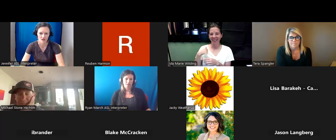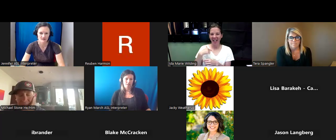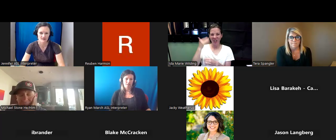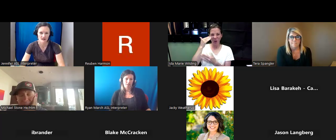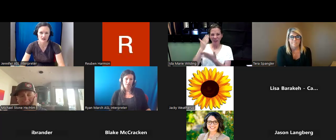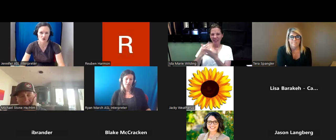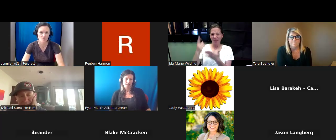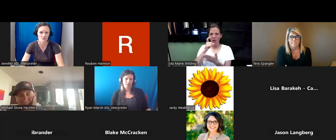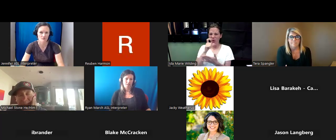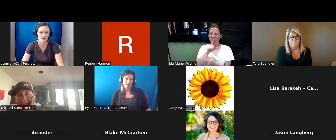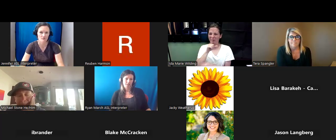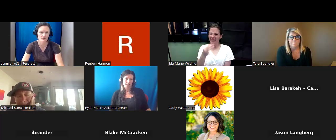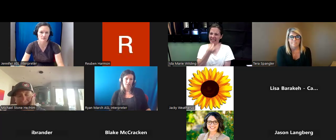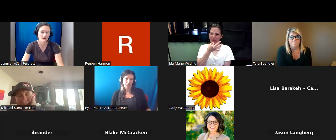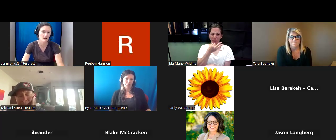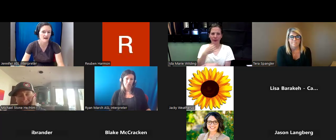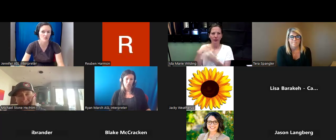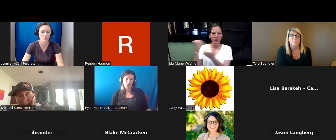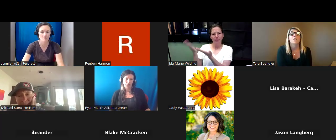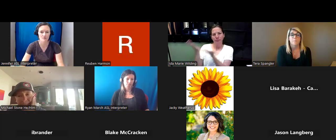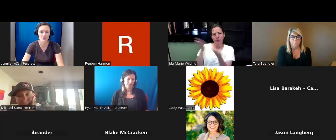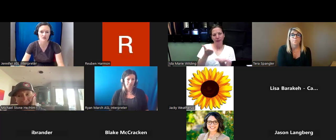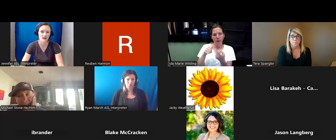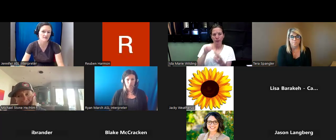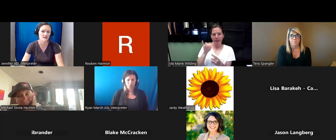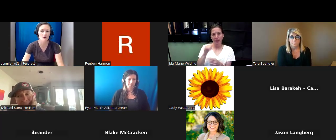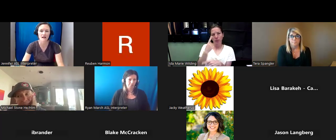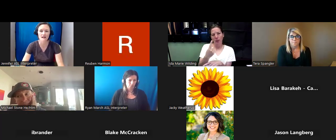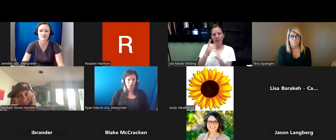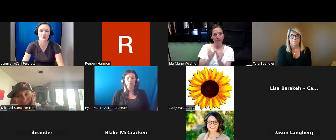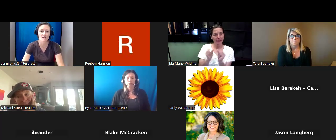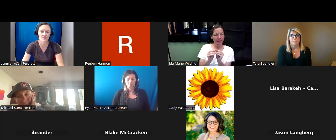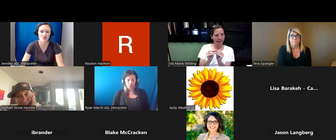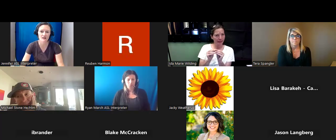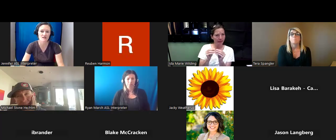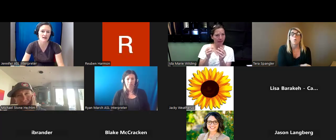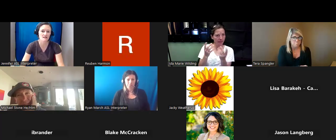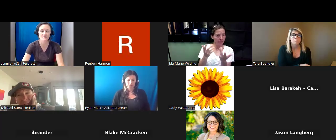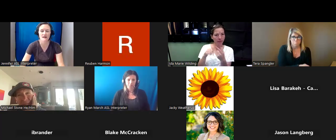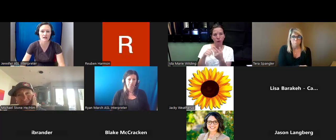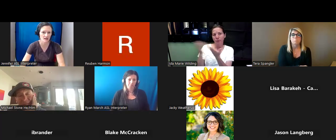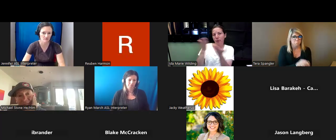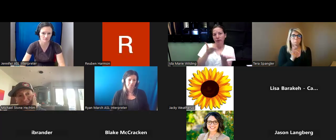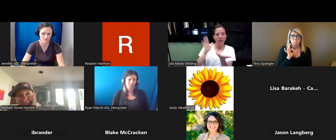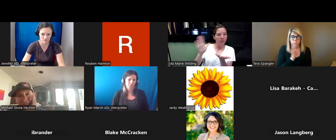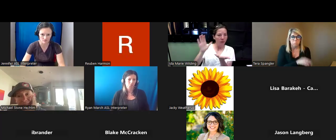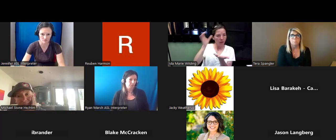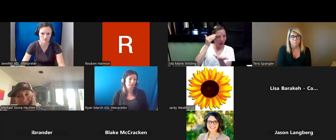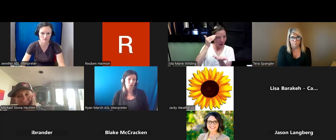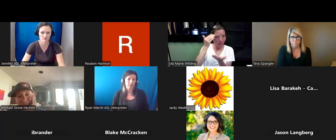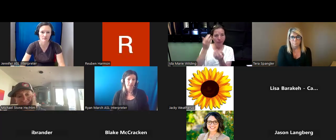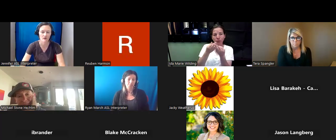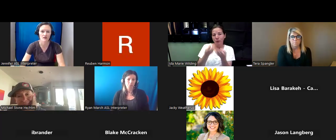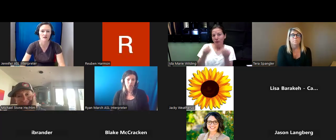then we could say, like if that board member happens to know an expert, they could bring them into that meeting.